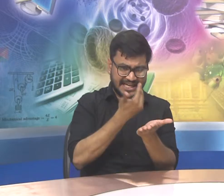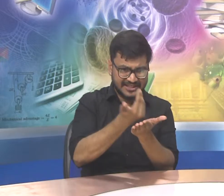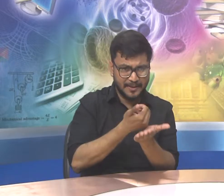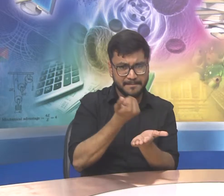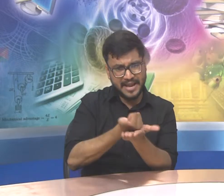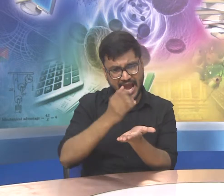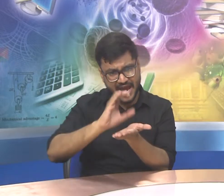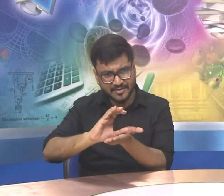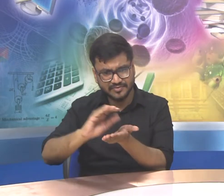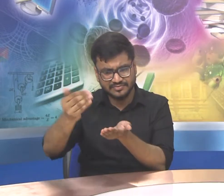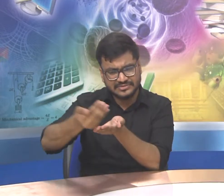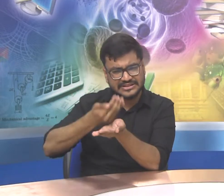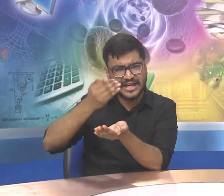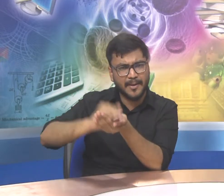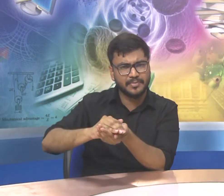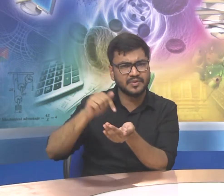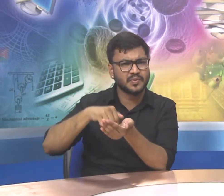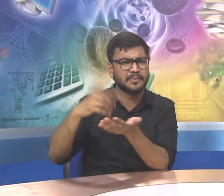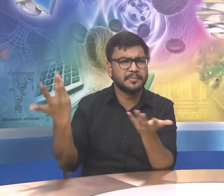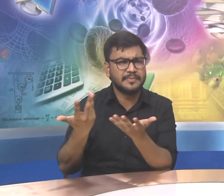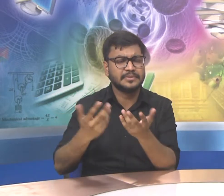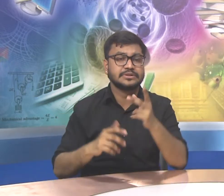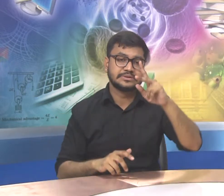First is saving bank account.